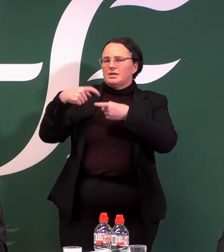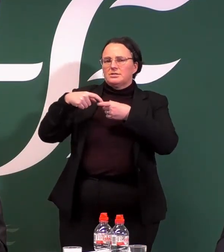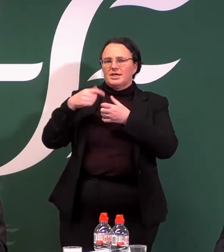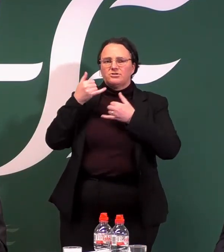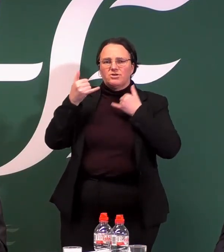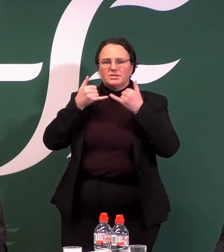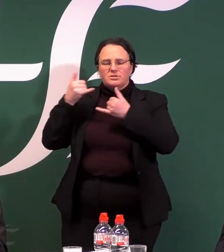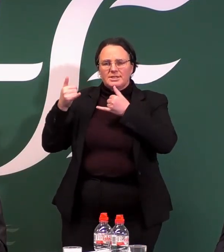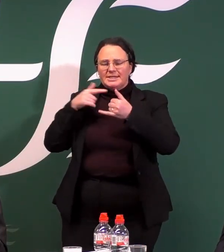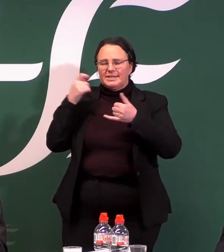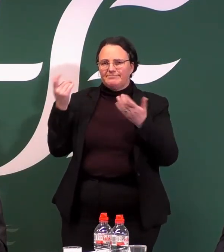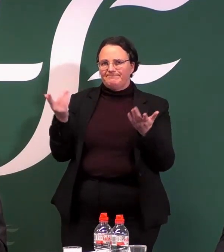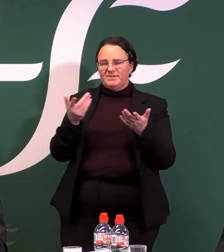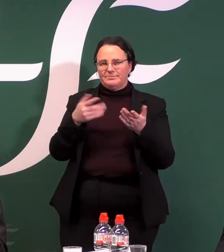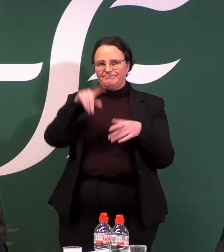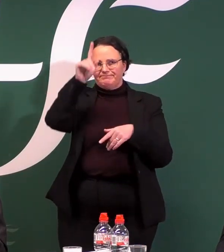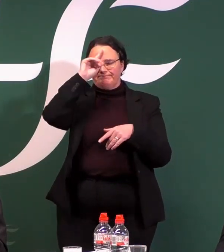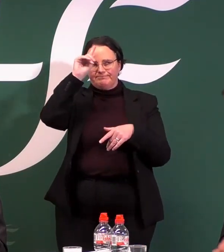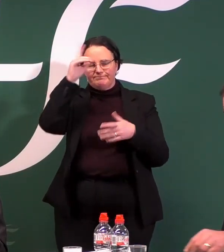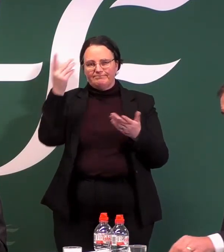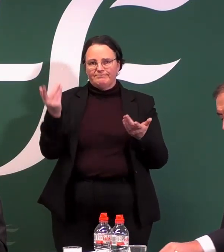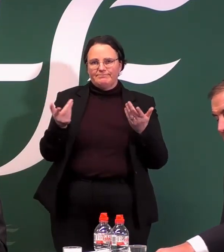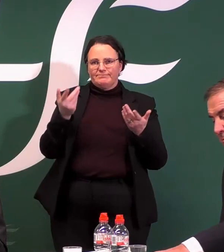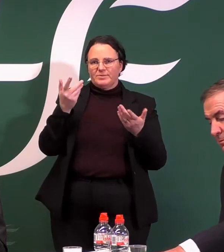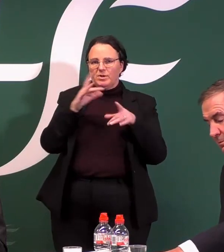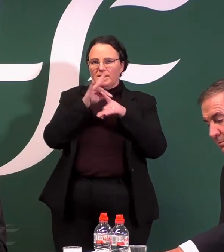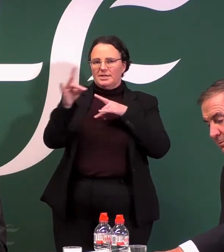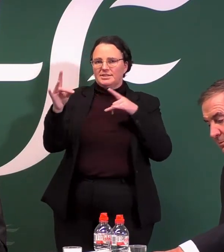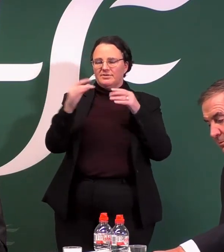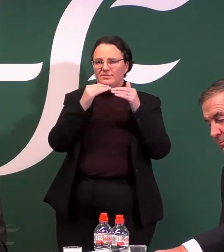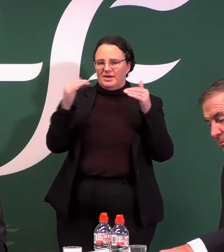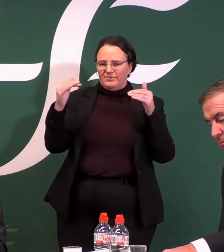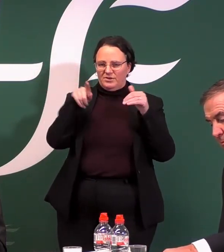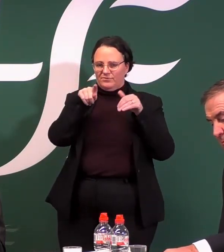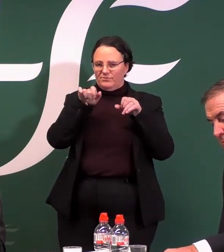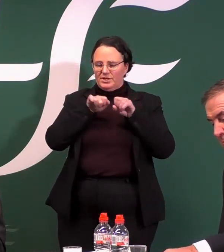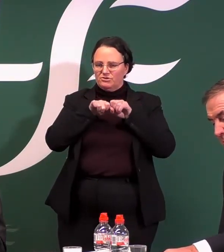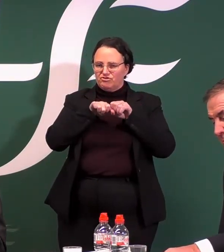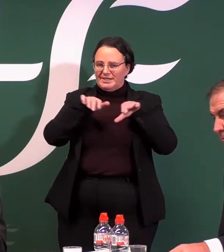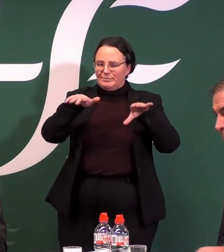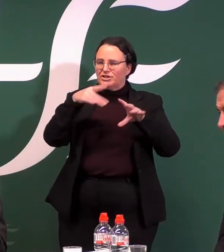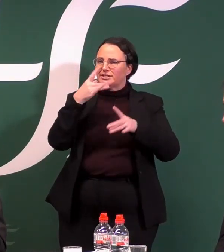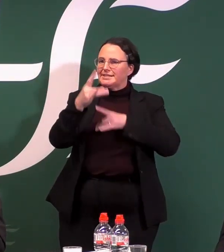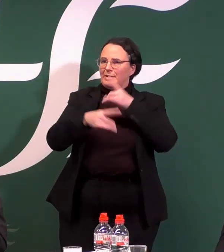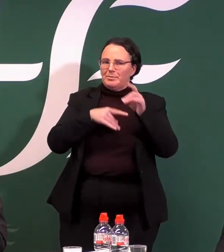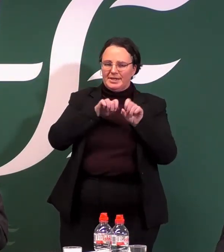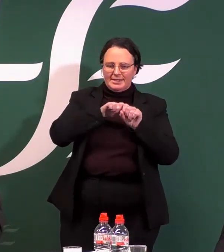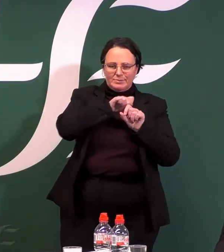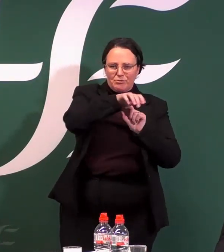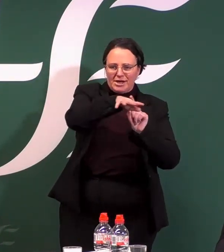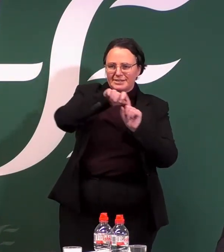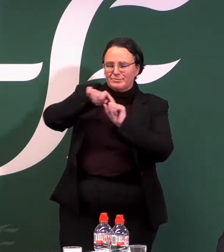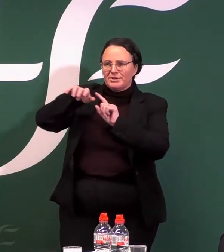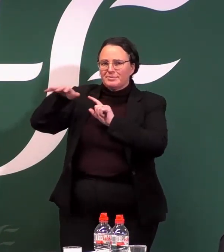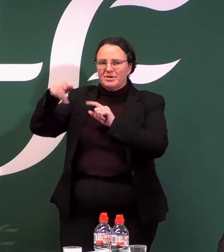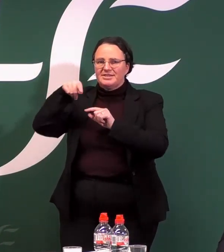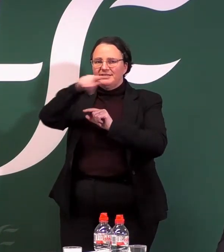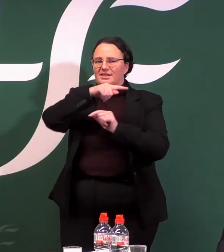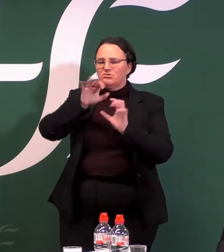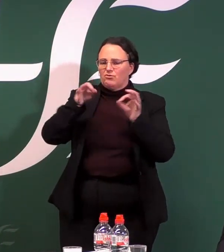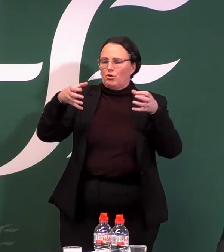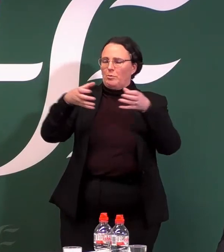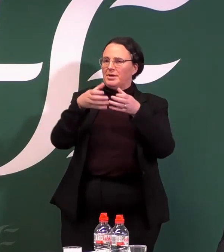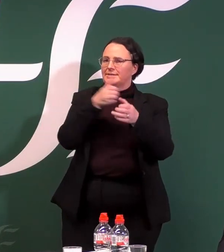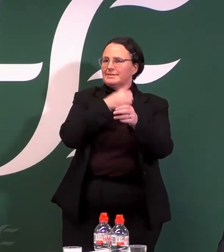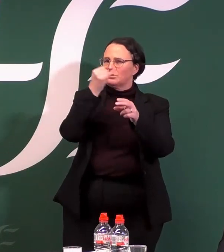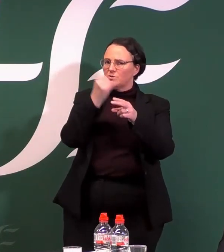kind of flying blind when it comes to knowing the level of transmission that is actually taking place within that group, and that may be